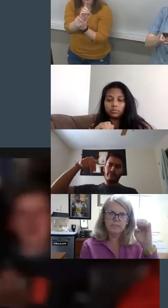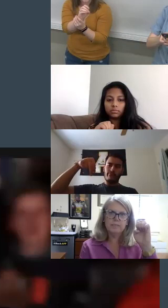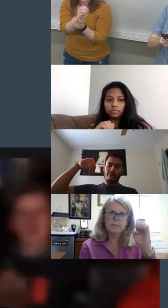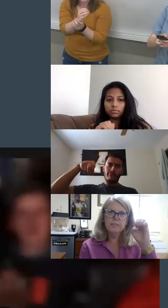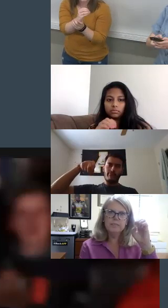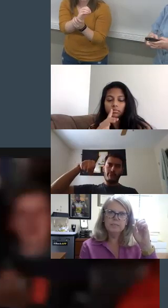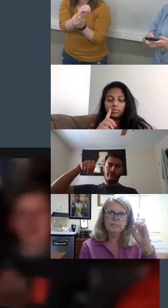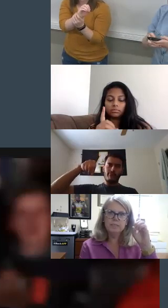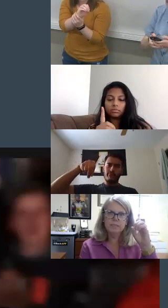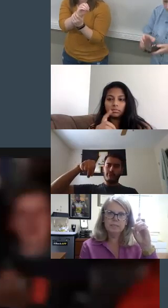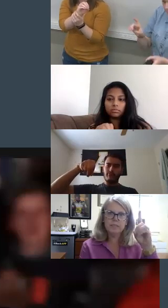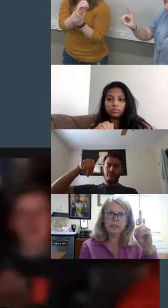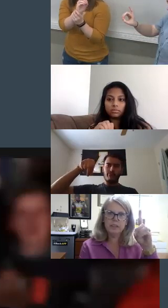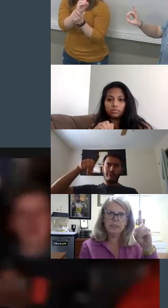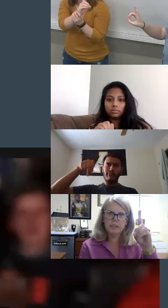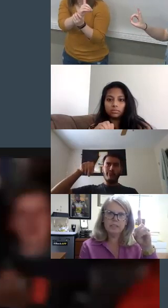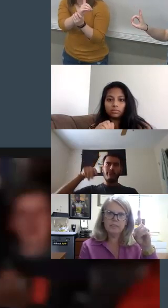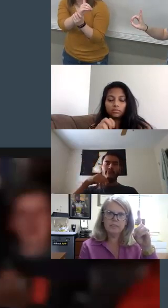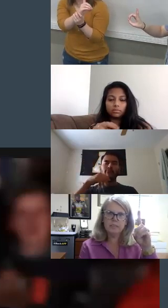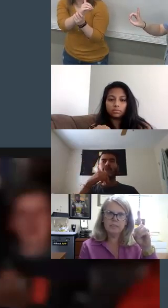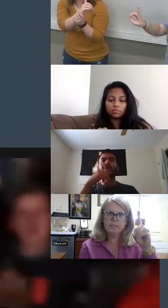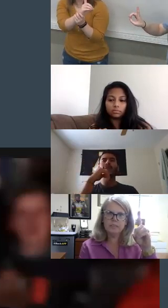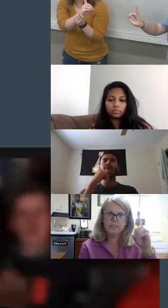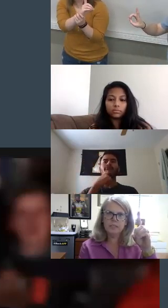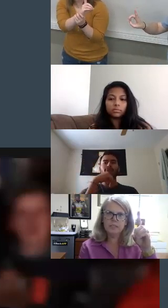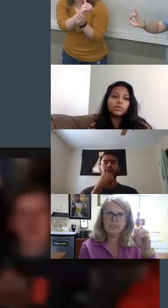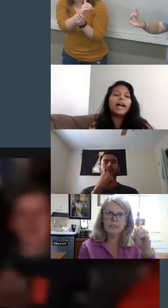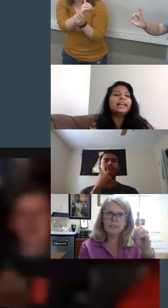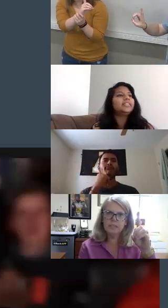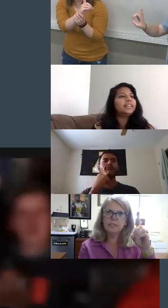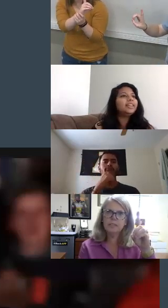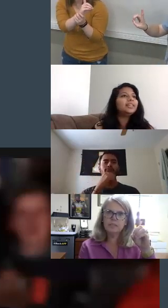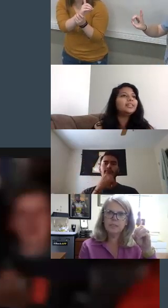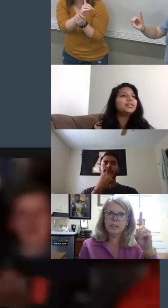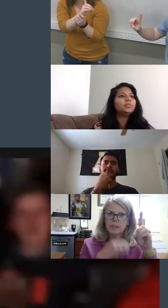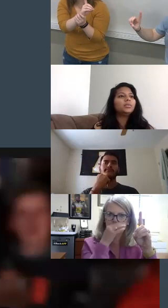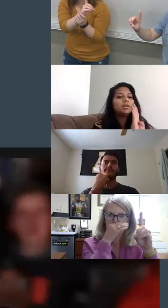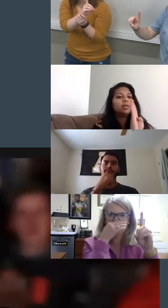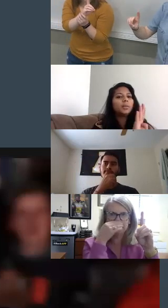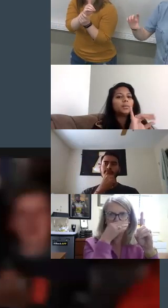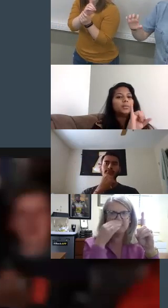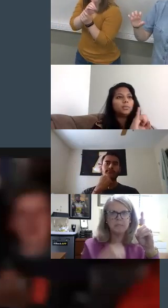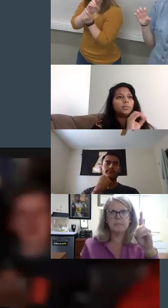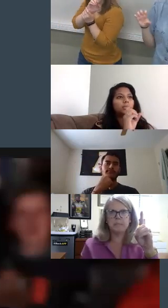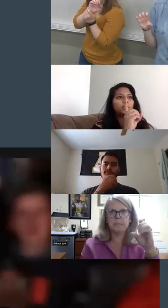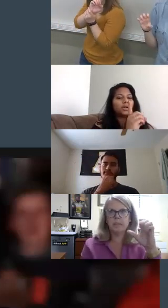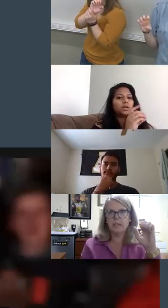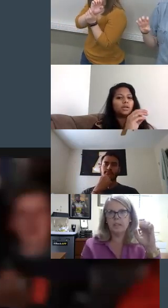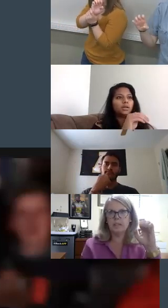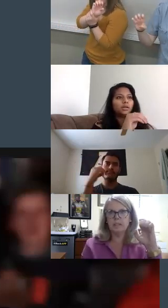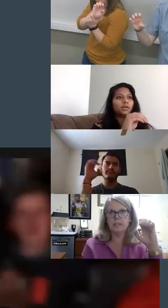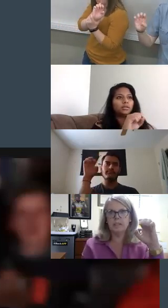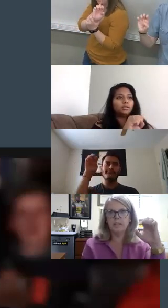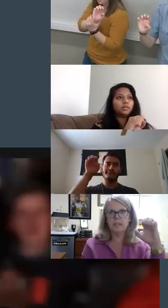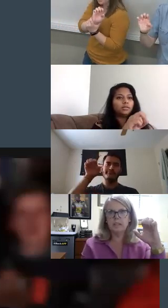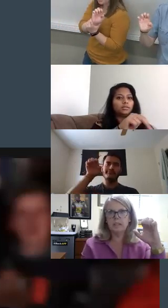shape. So it's easier if you just start from an O, and then just kind of put your pointer finger up. Yep. And then an E, you're just gonna kind of